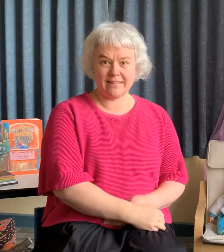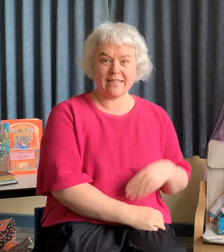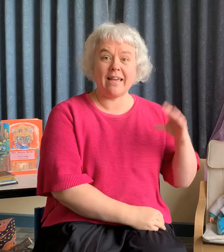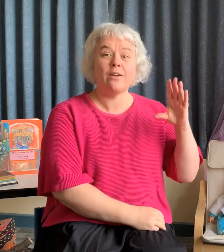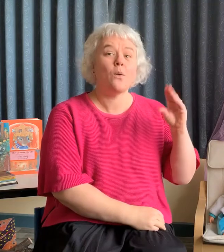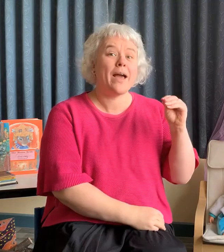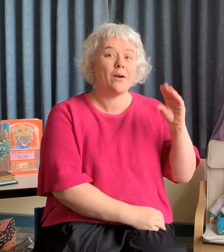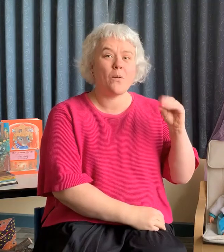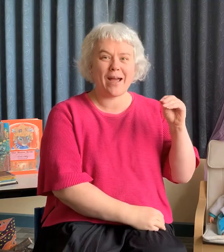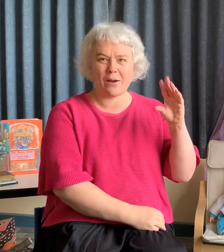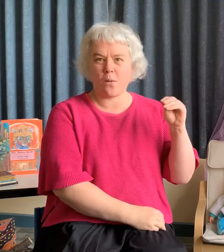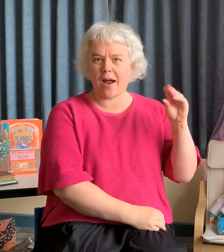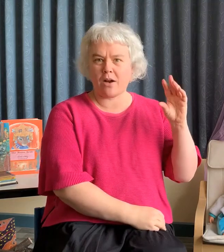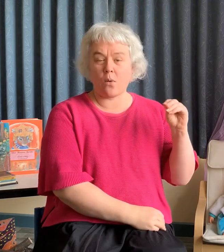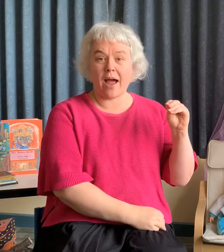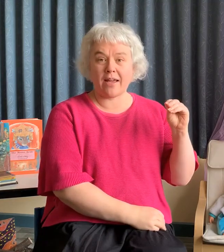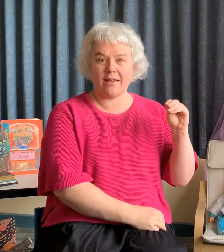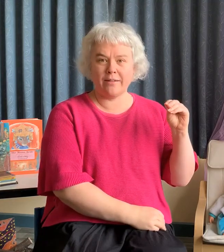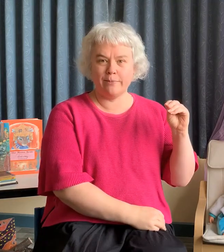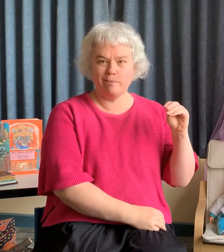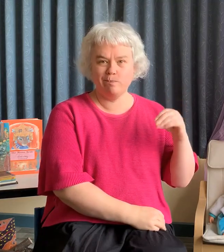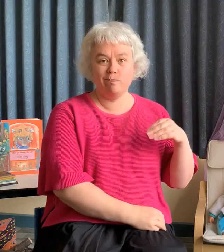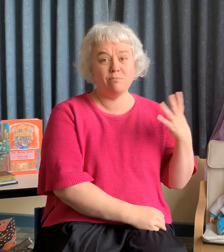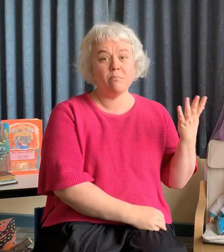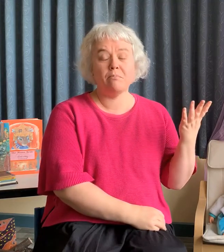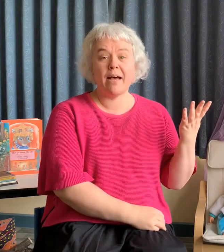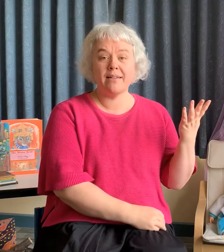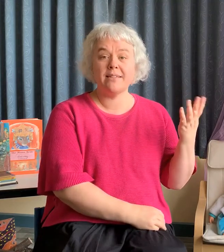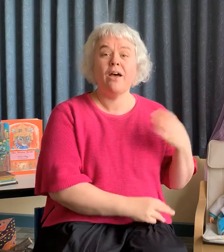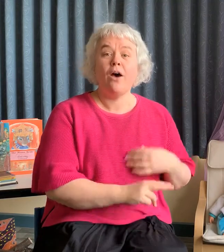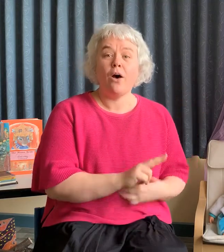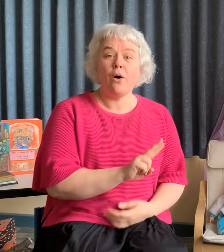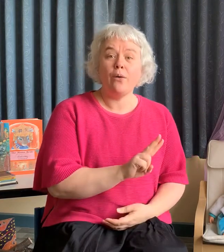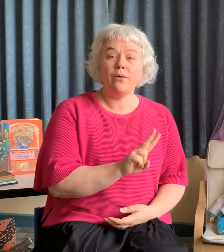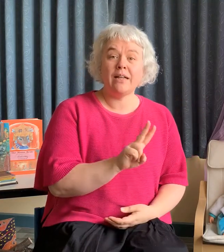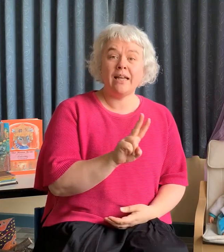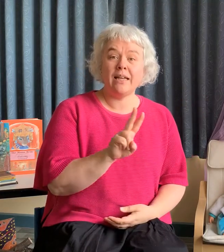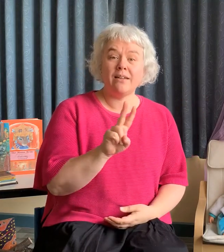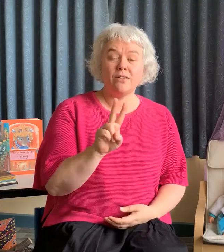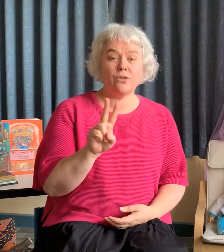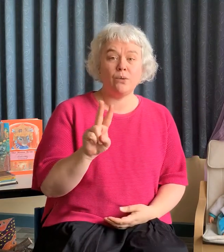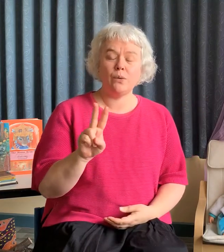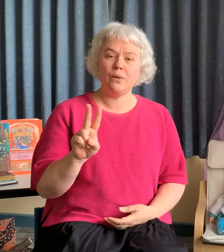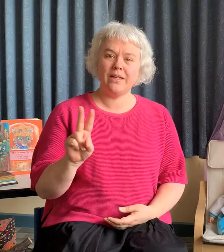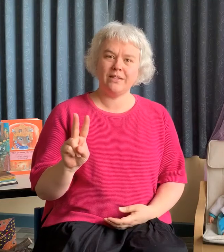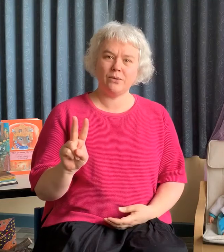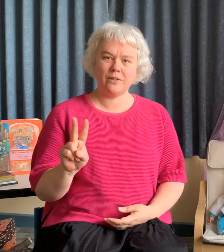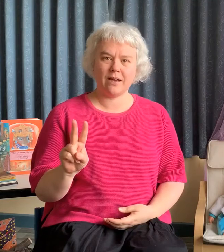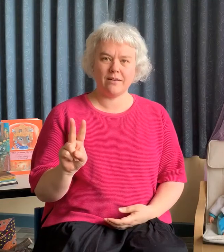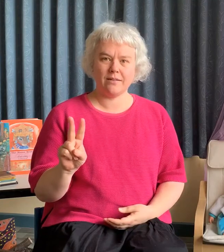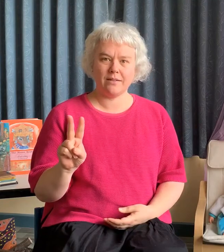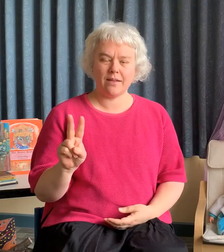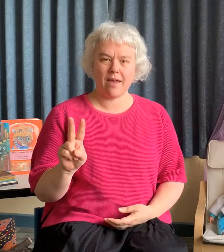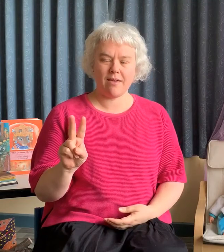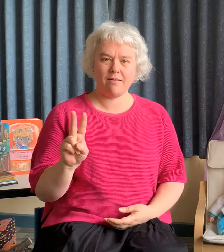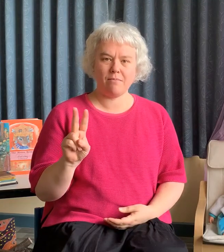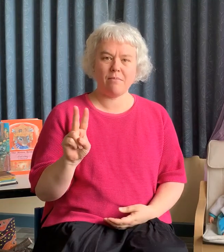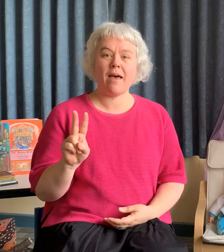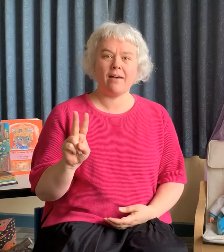said quack quack quack quack But only two little ducks came back